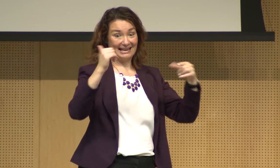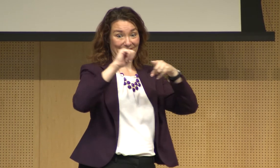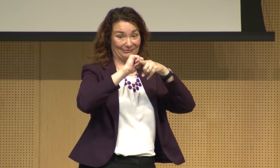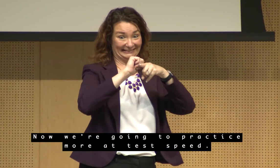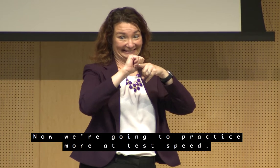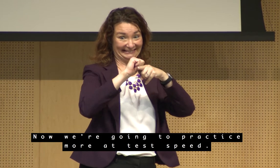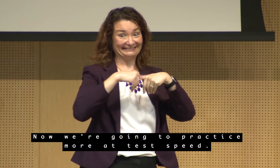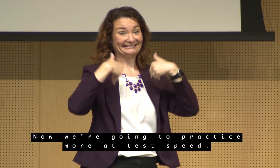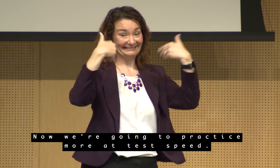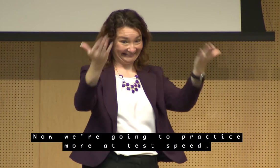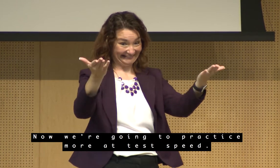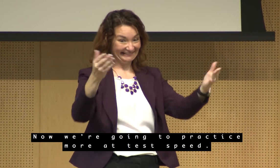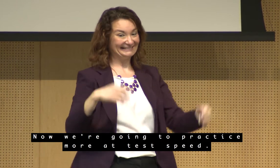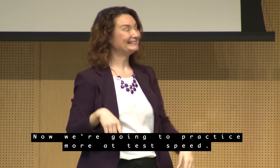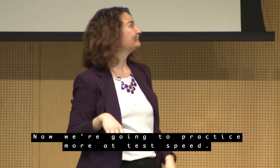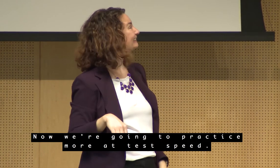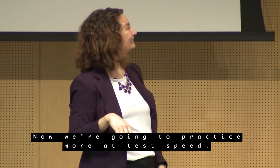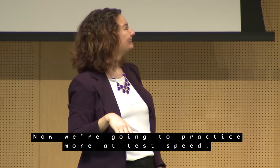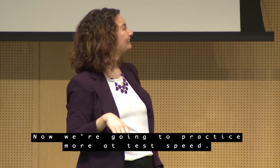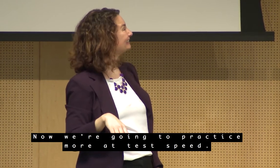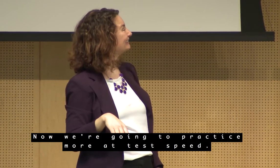Now we're going to practice more at test speed.